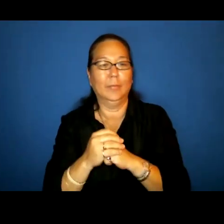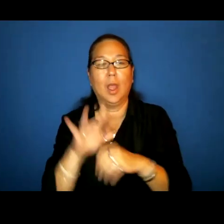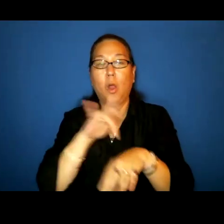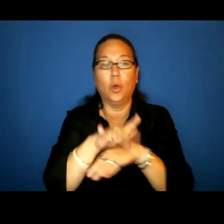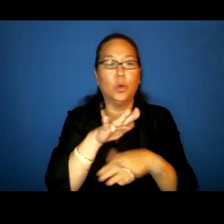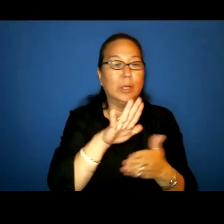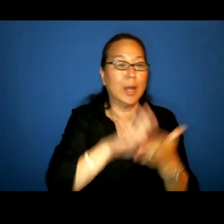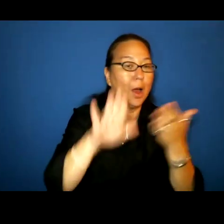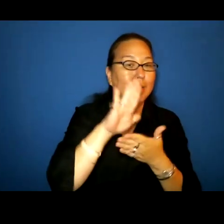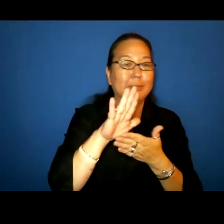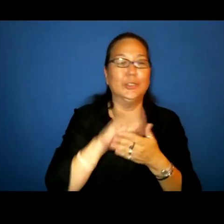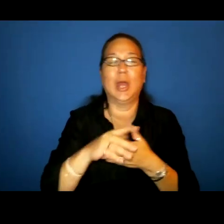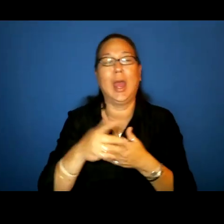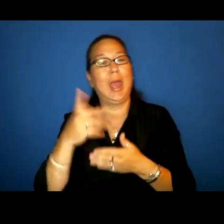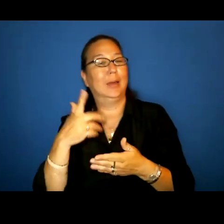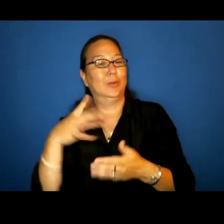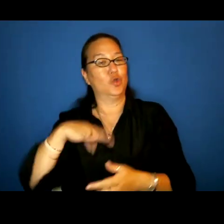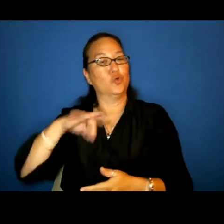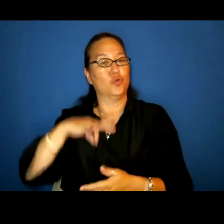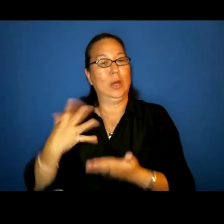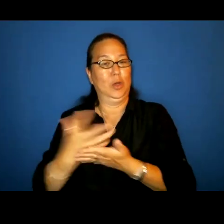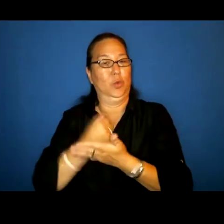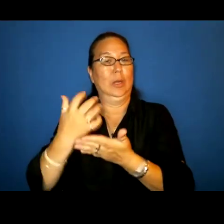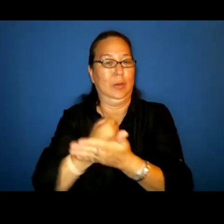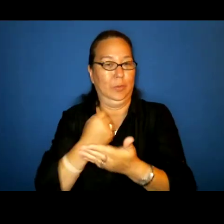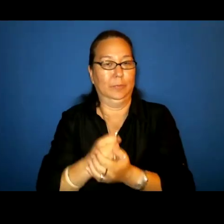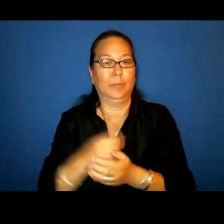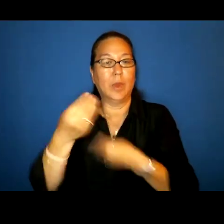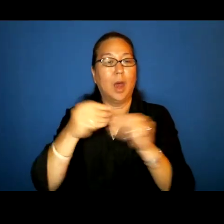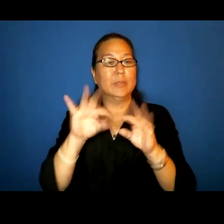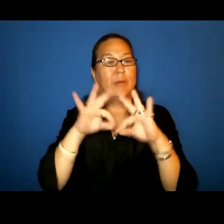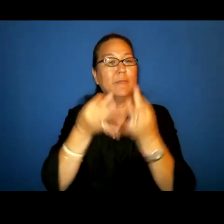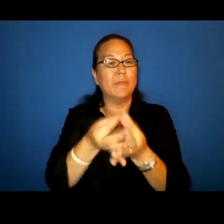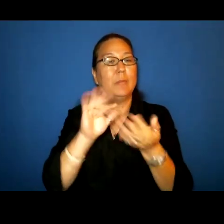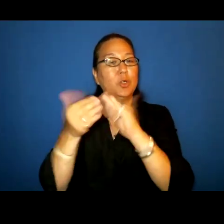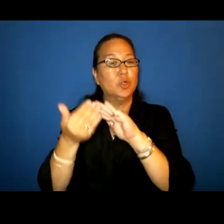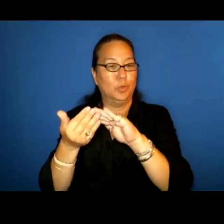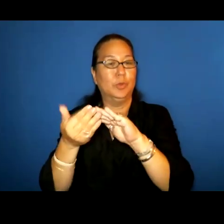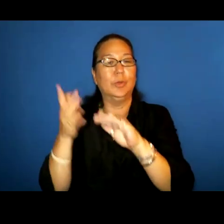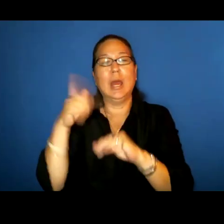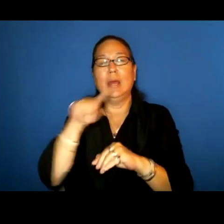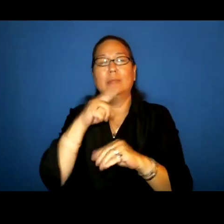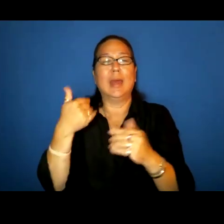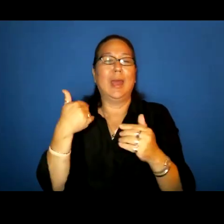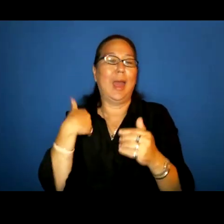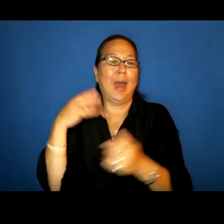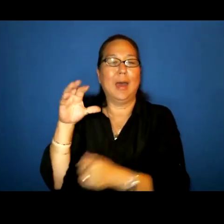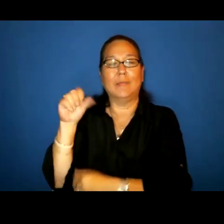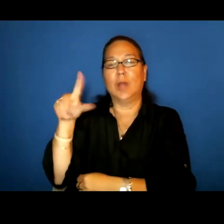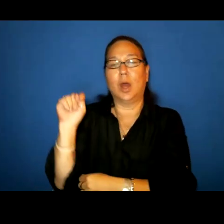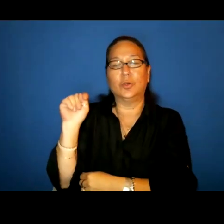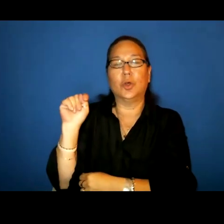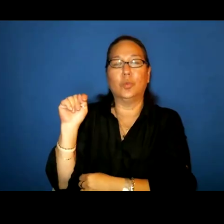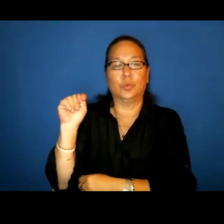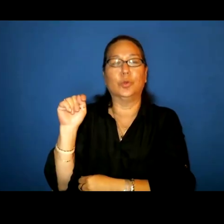school committee in October, and they will provide our full school committee with a more detailed annual report, as they usually do in October, that